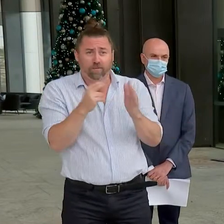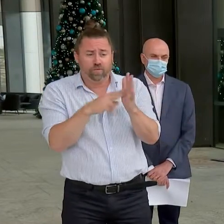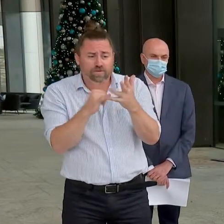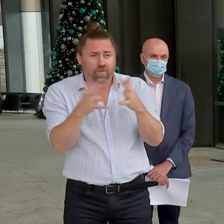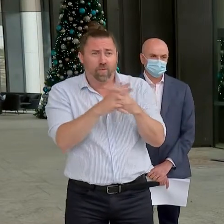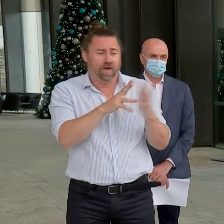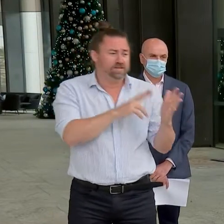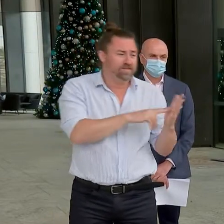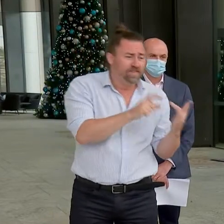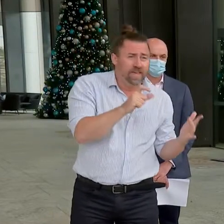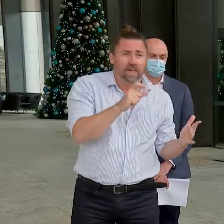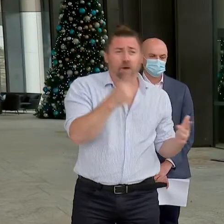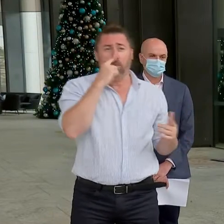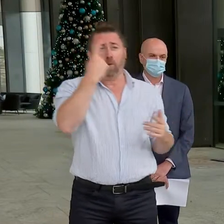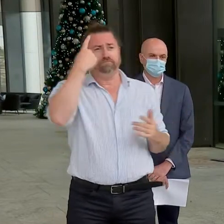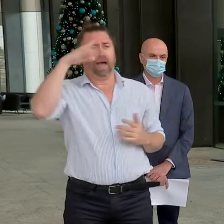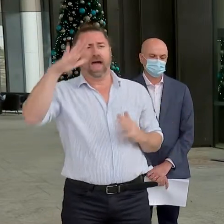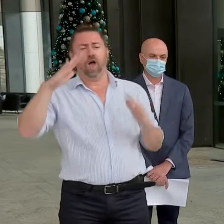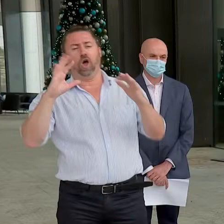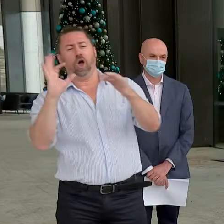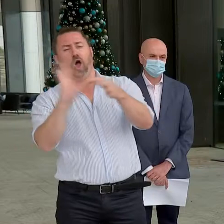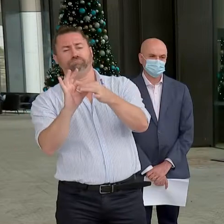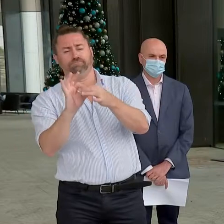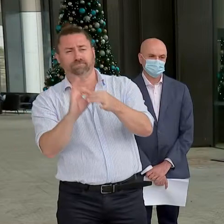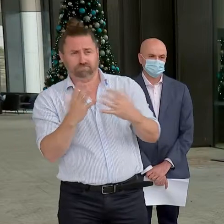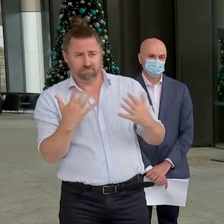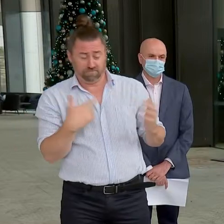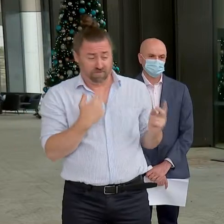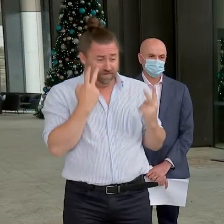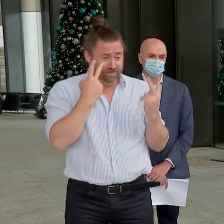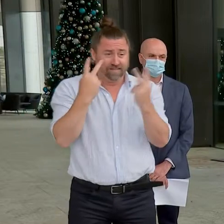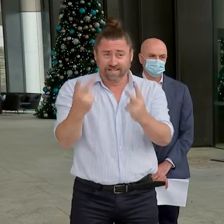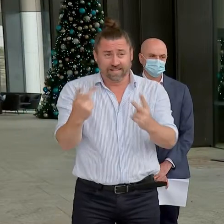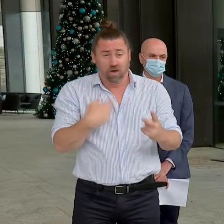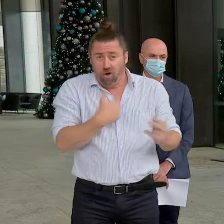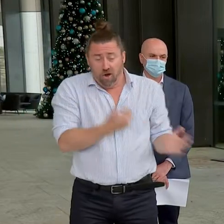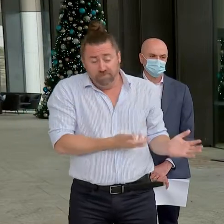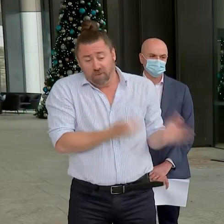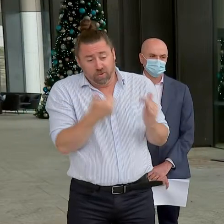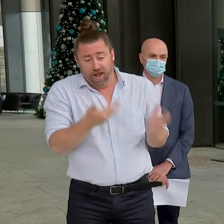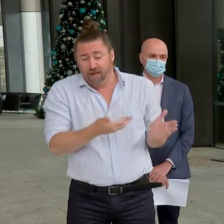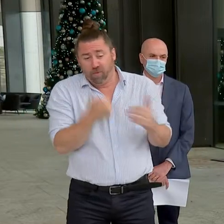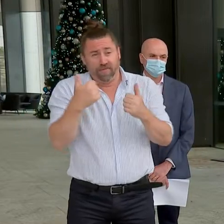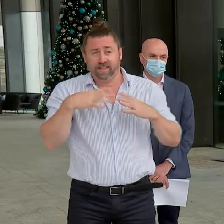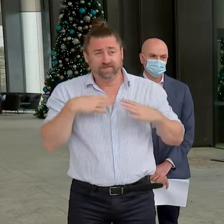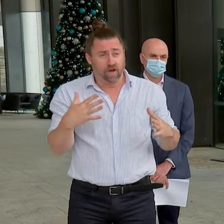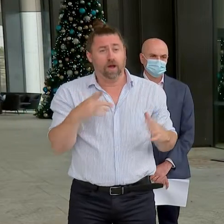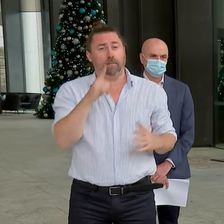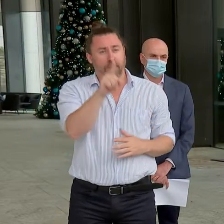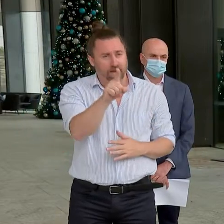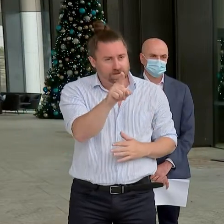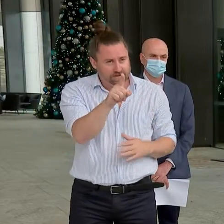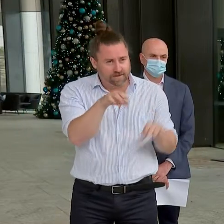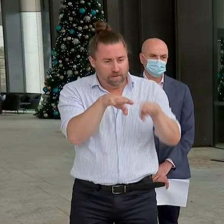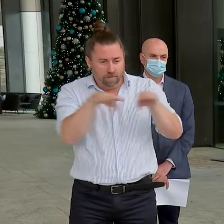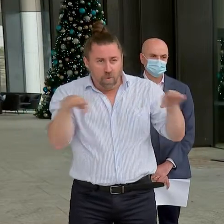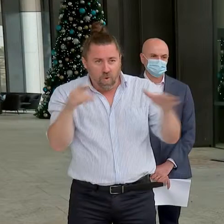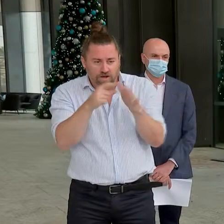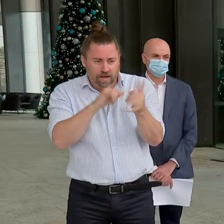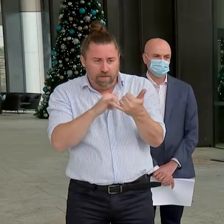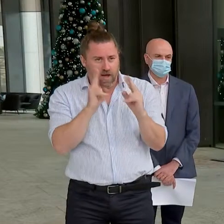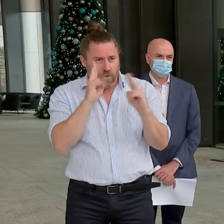returning Queenslanders and some will be visitors. But we are so pleased that they're doing the right thing, getting tested, making sure they're fully